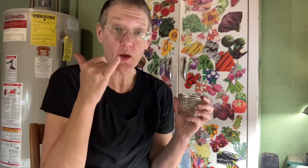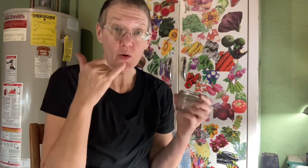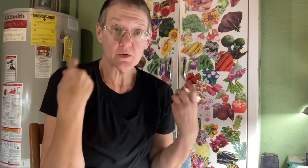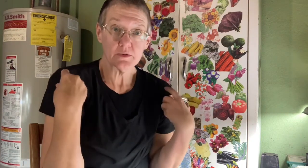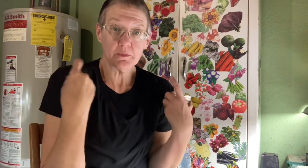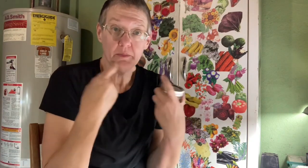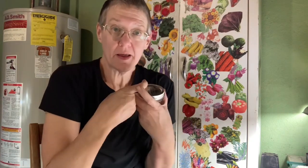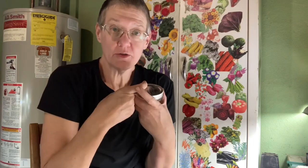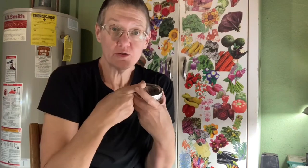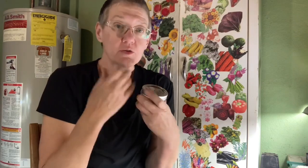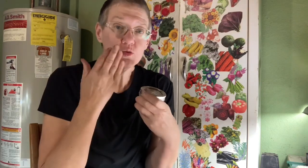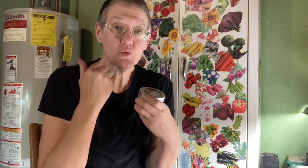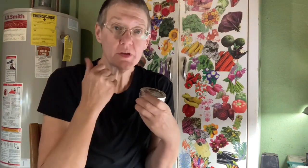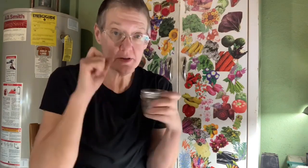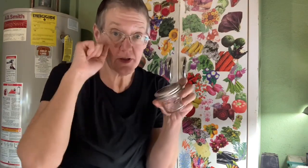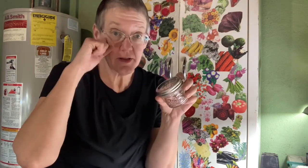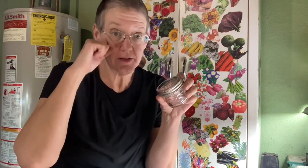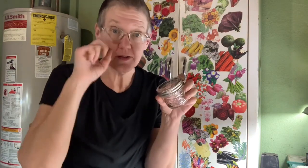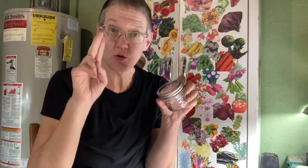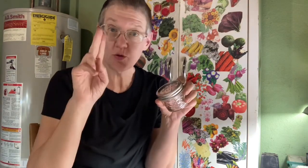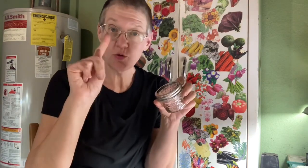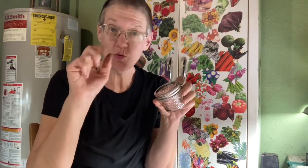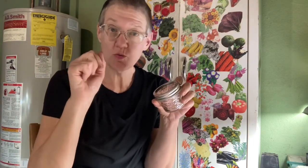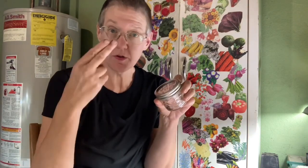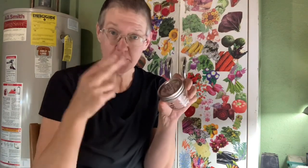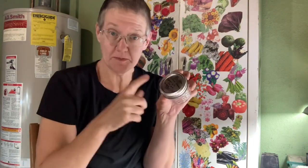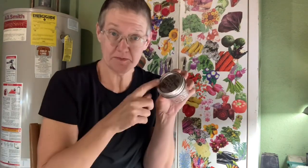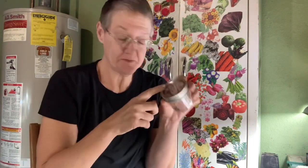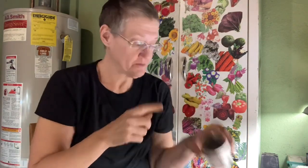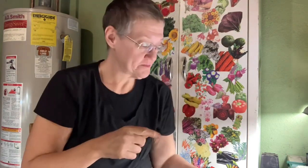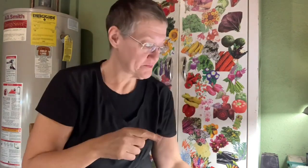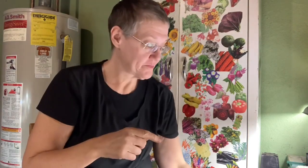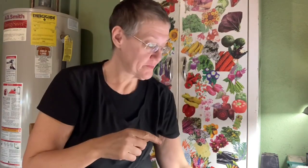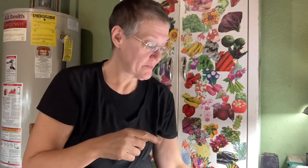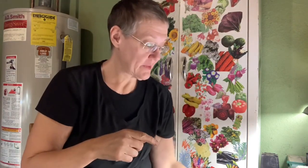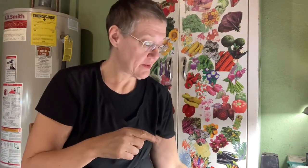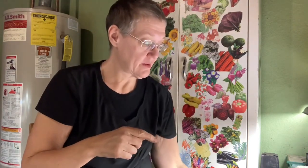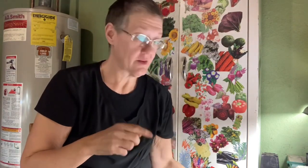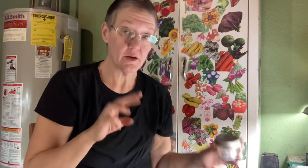and yellow Spanish sweet onion, Utah.